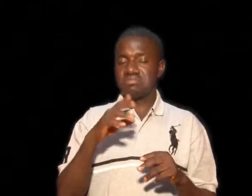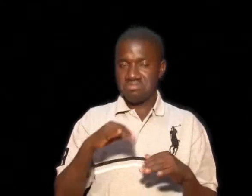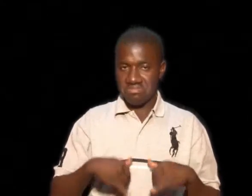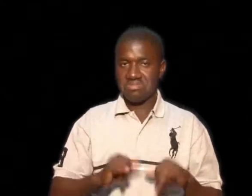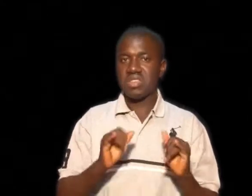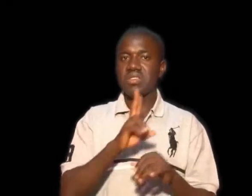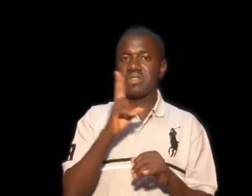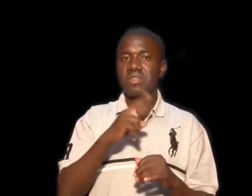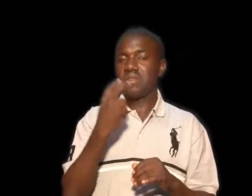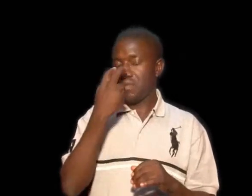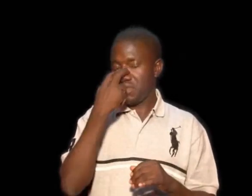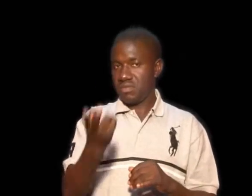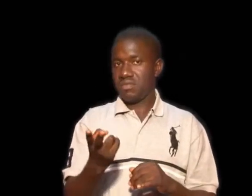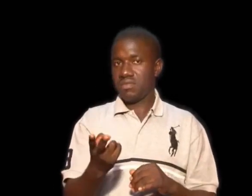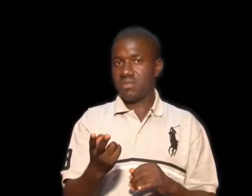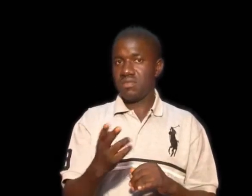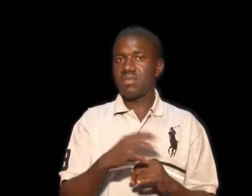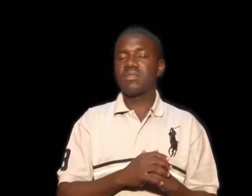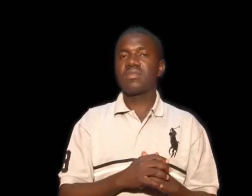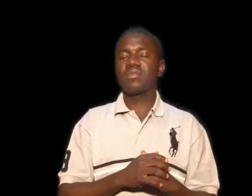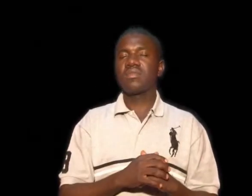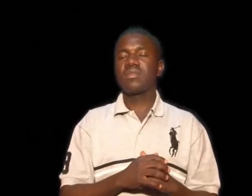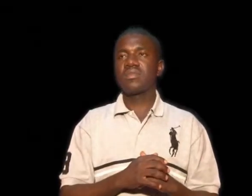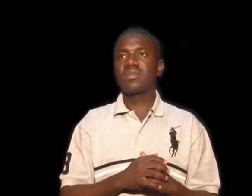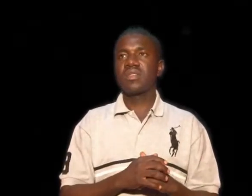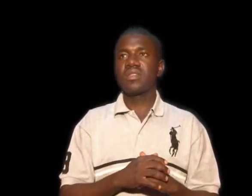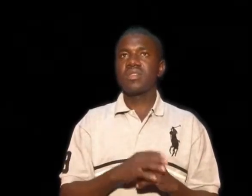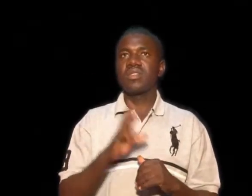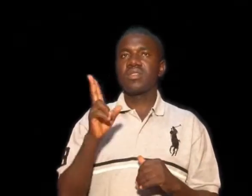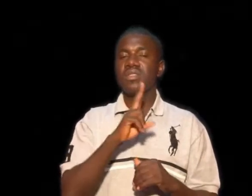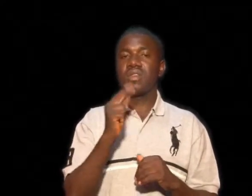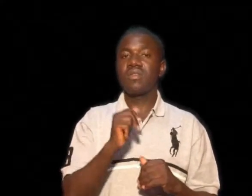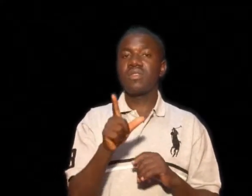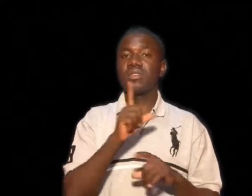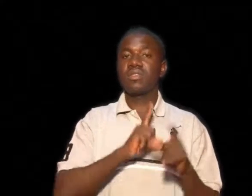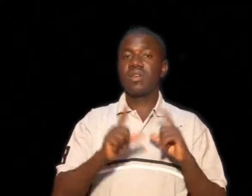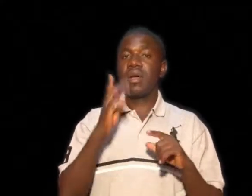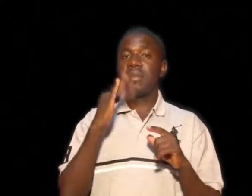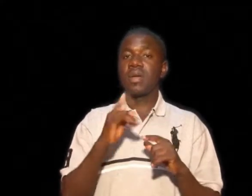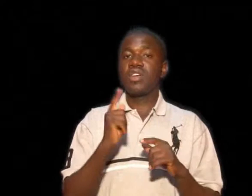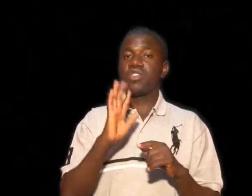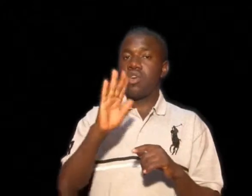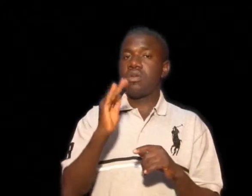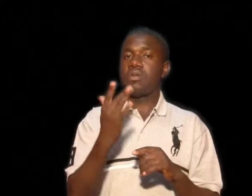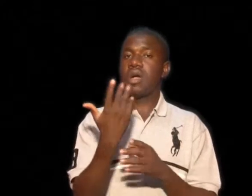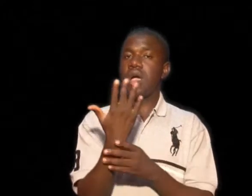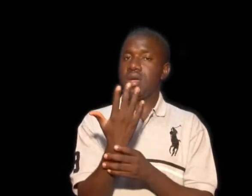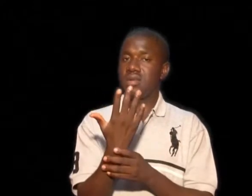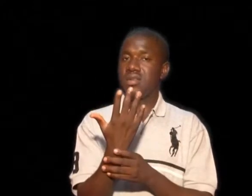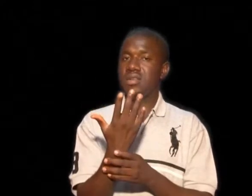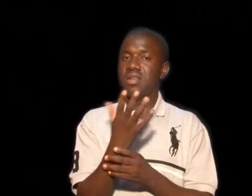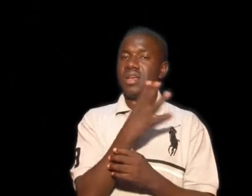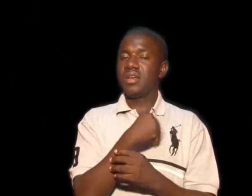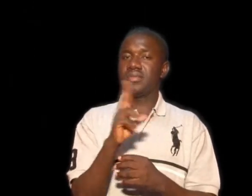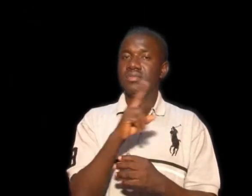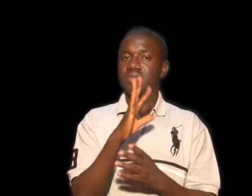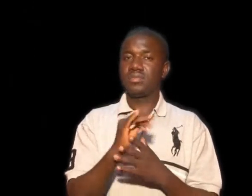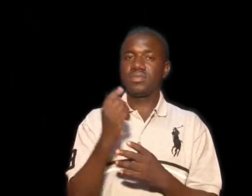still usable vision, e.g., tunnel vision, may follow signs by holding the signer's forearm or wrist and using